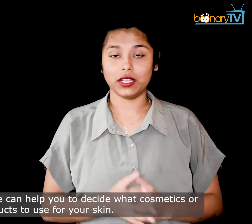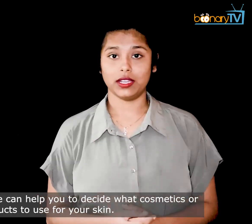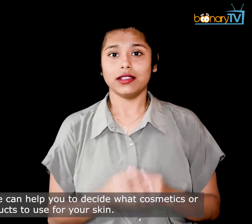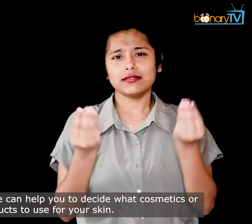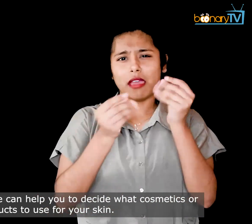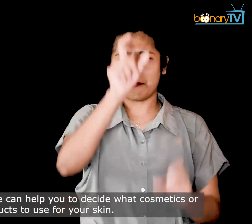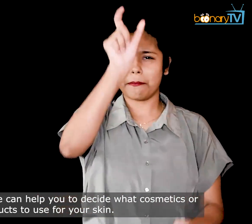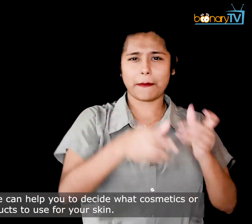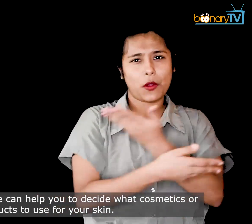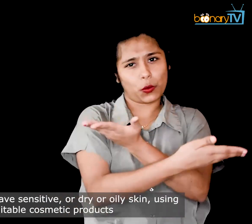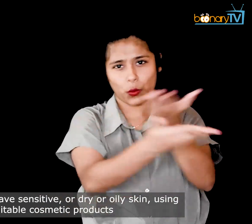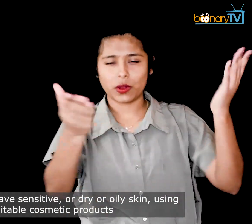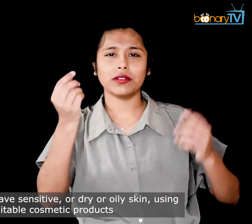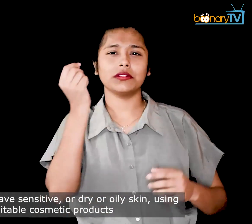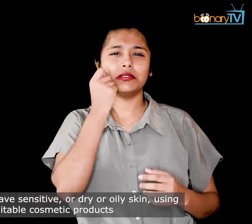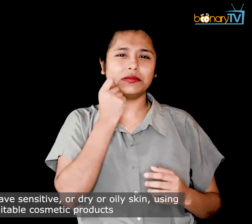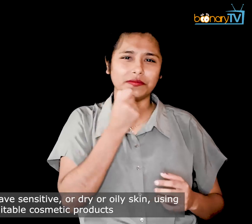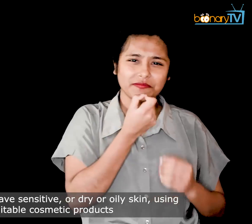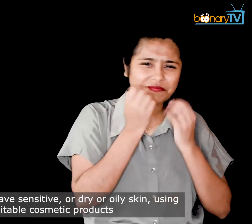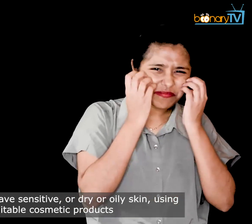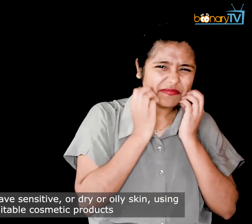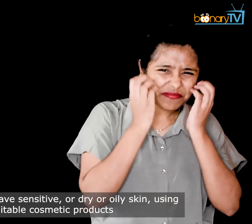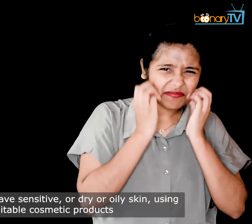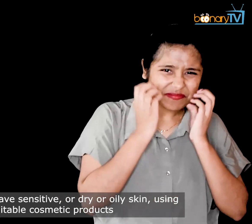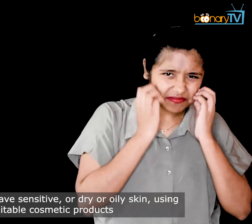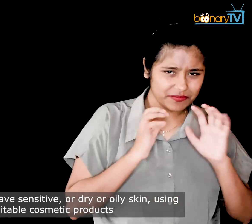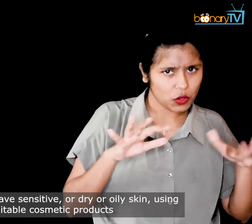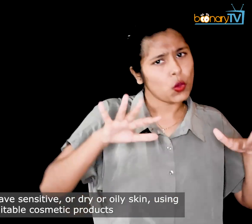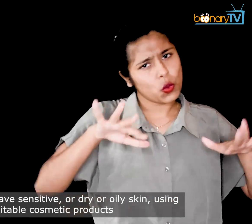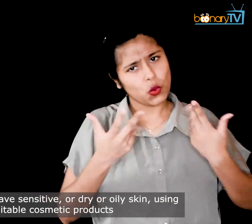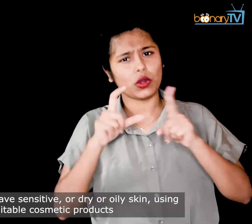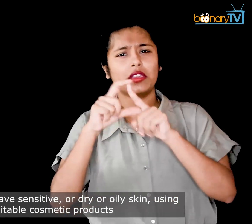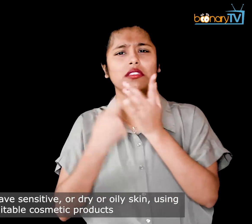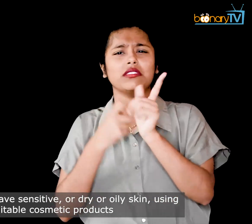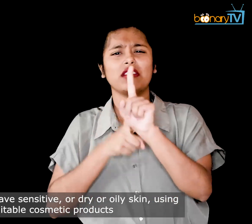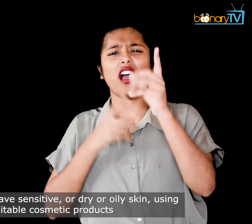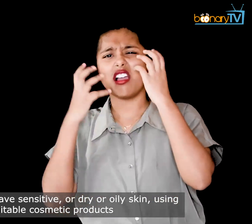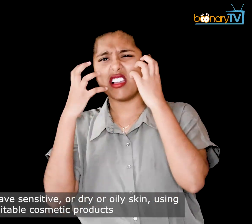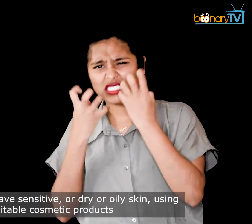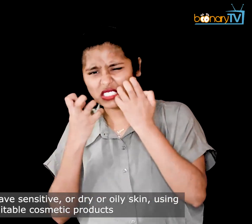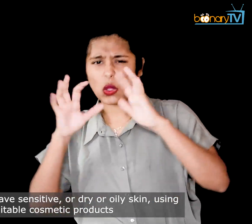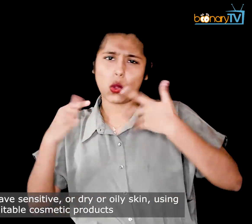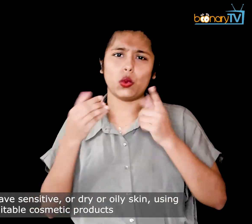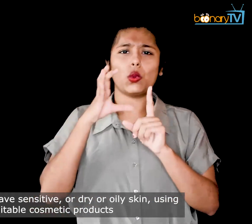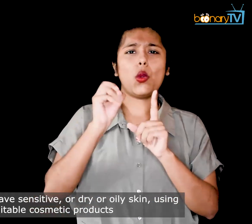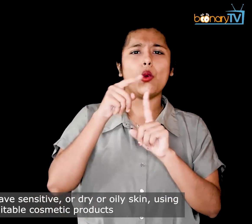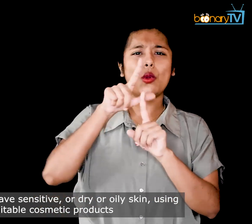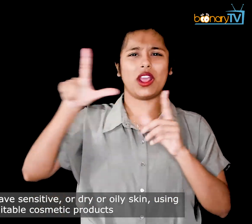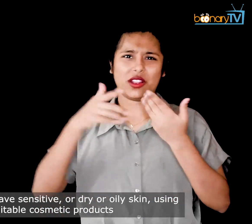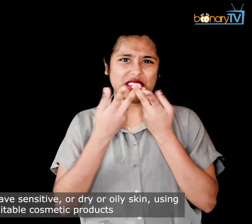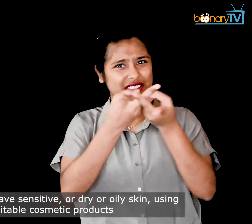your skin. In fact, if people have sensitive or dry or oily skin,